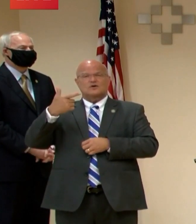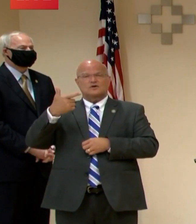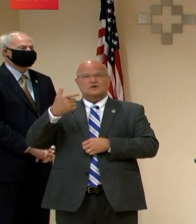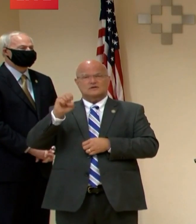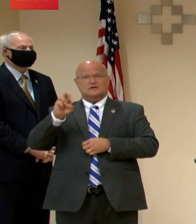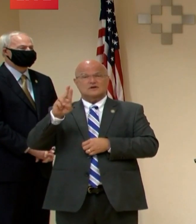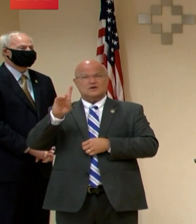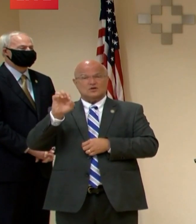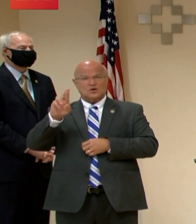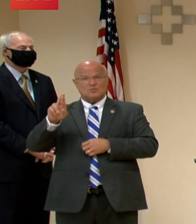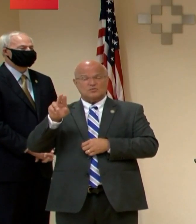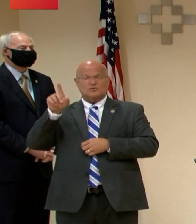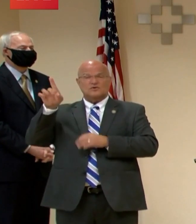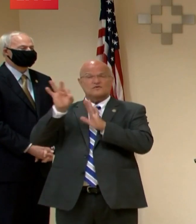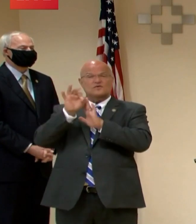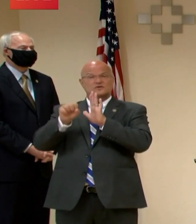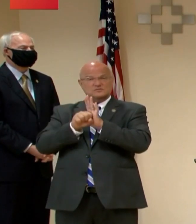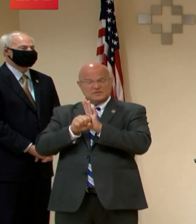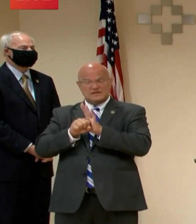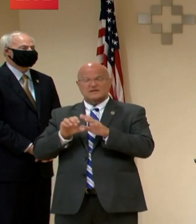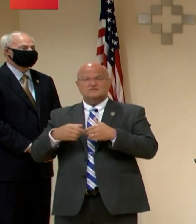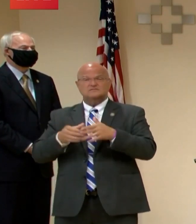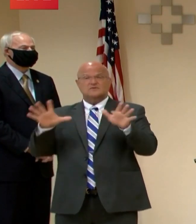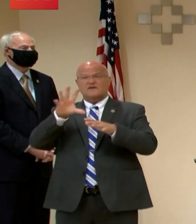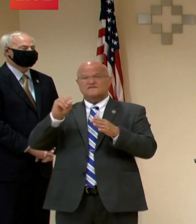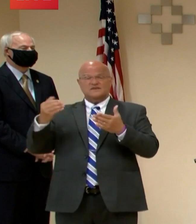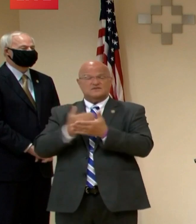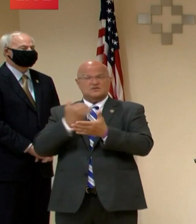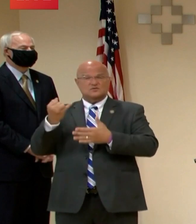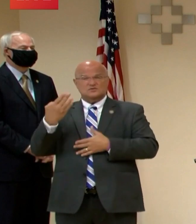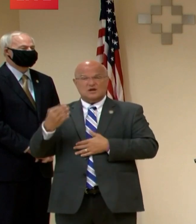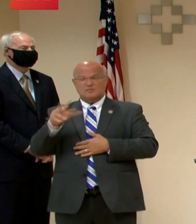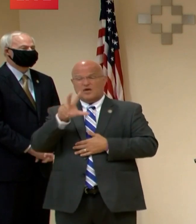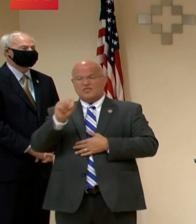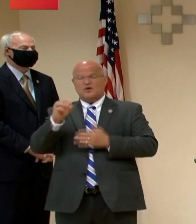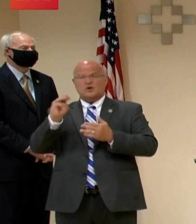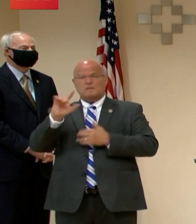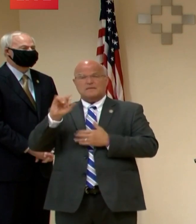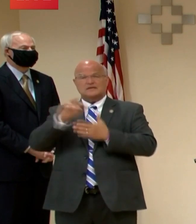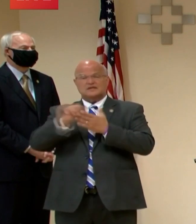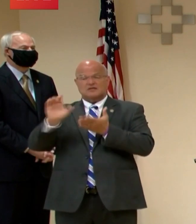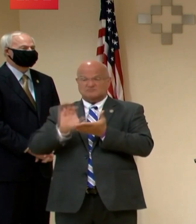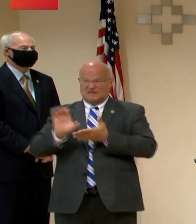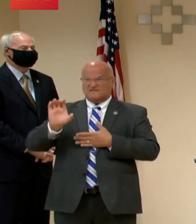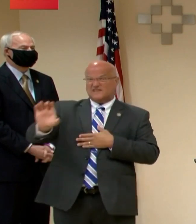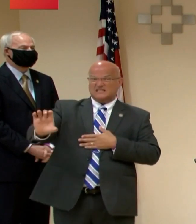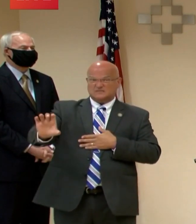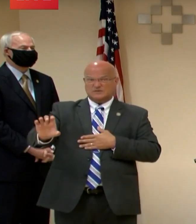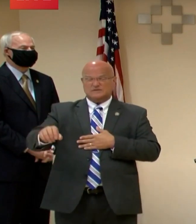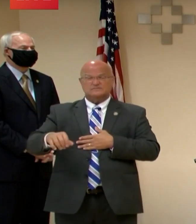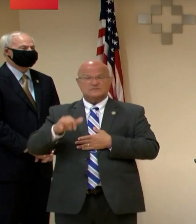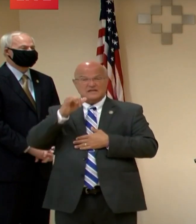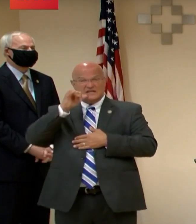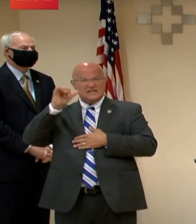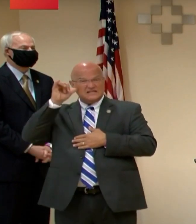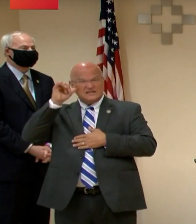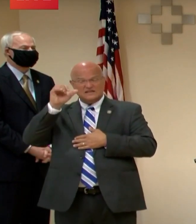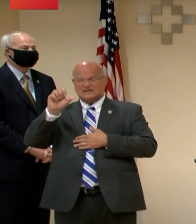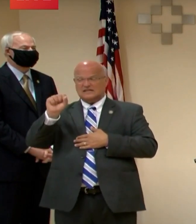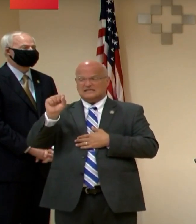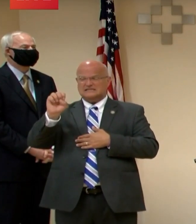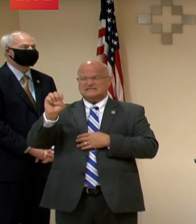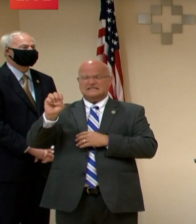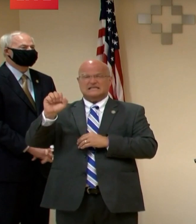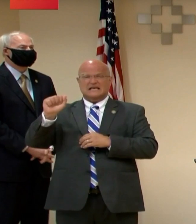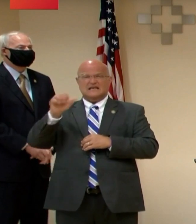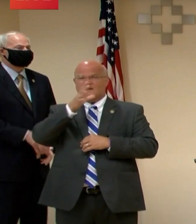Smith announced another 50 new jobs at their facility, along with a $30 million investment. Just yesterday, a company called SCA